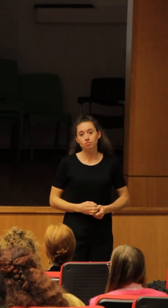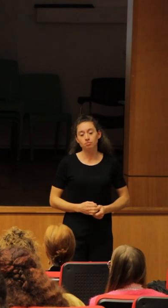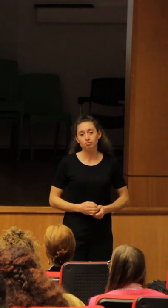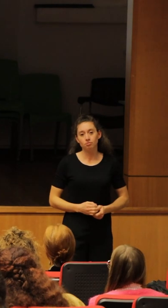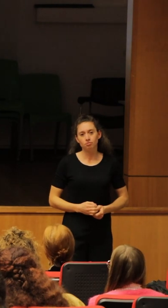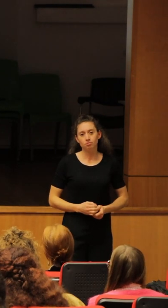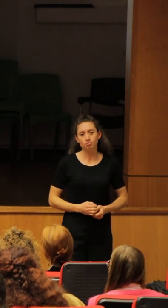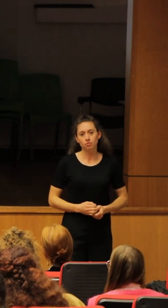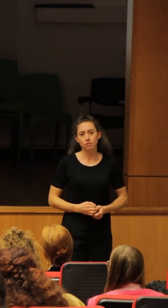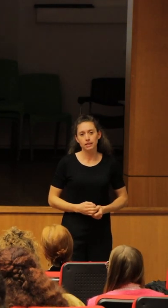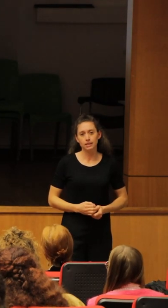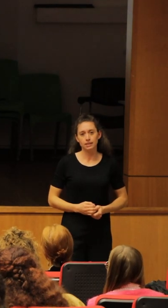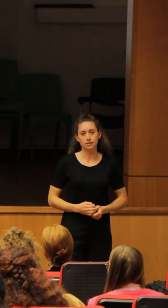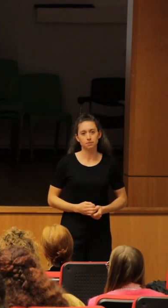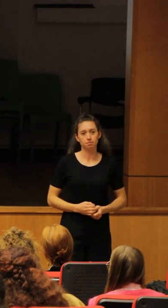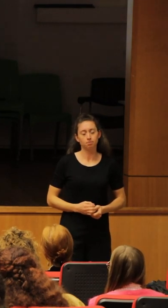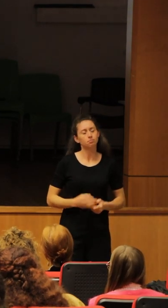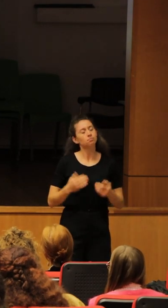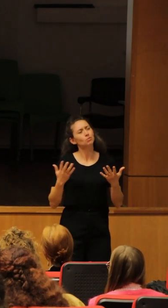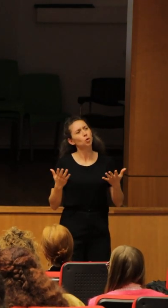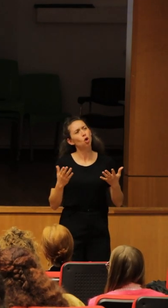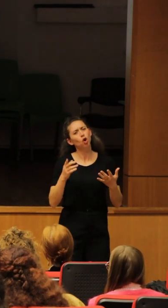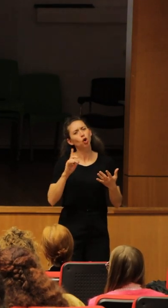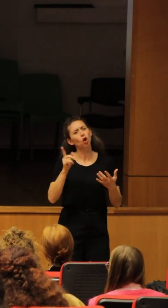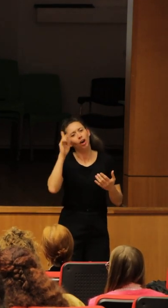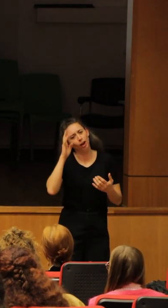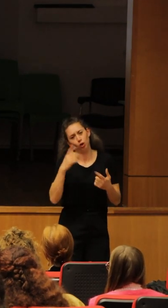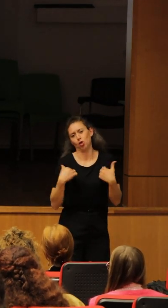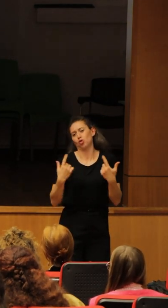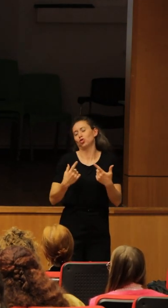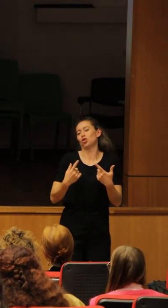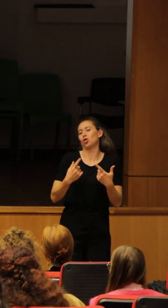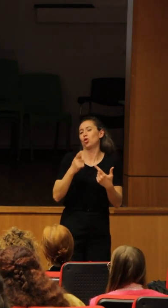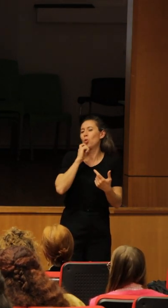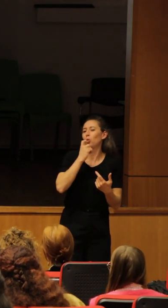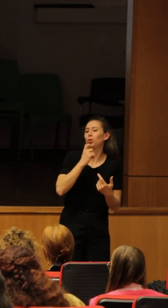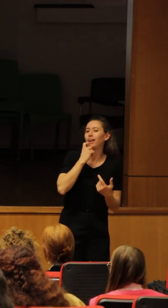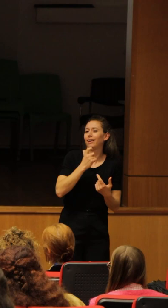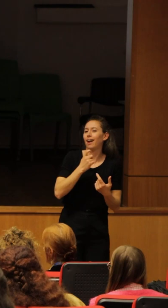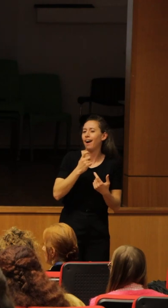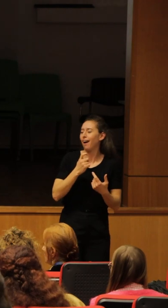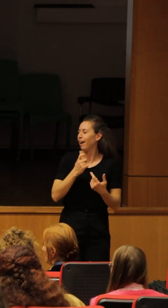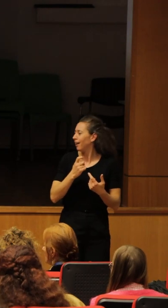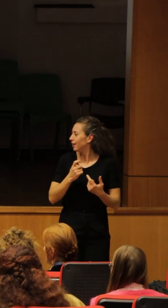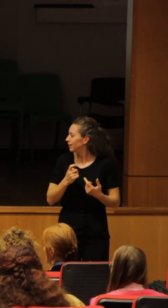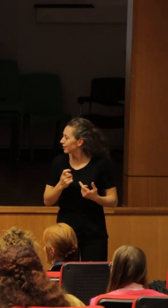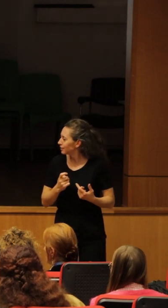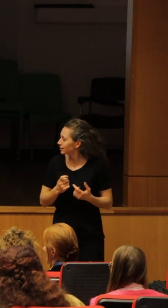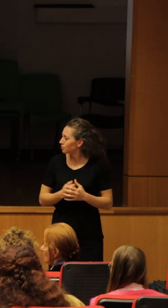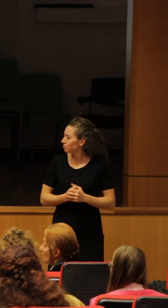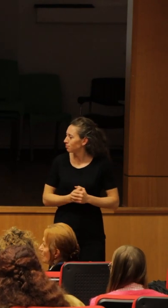they only live one day with all this beauty. Bueno, no creo que nosotros después de todo nos gustaría ser mariposas porque